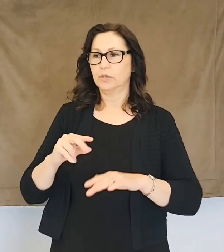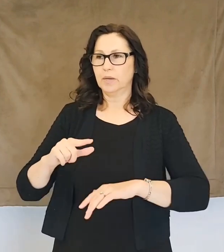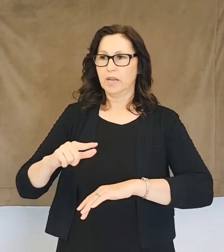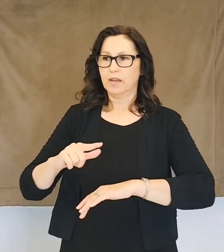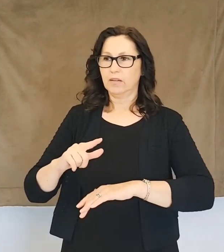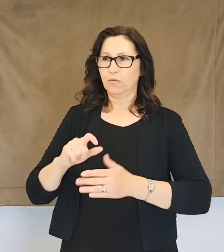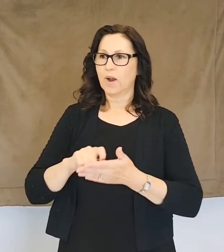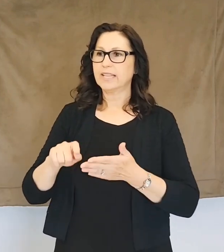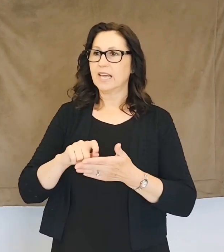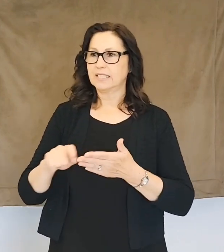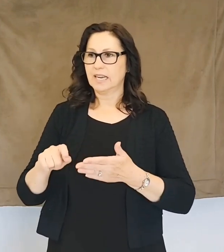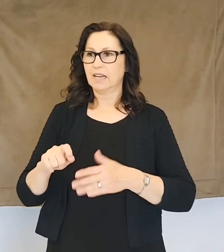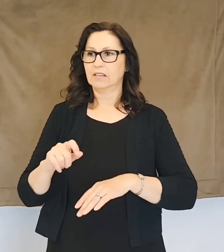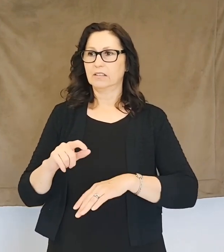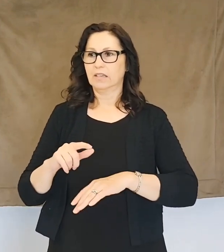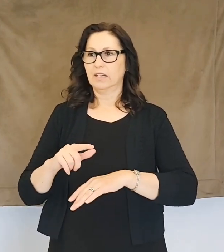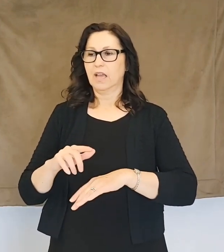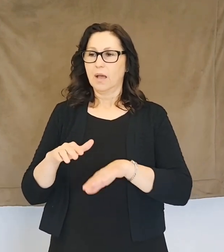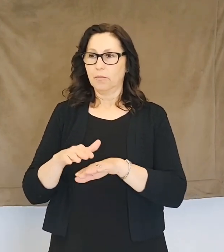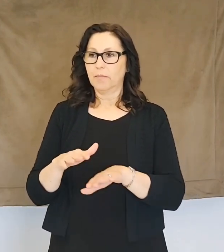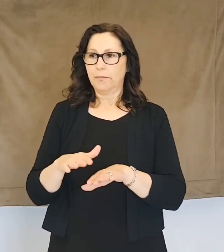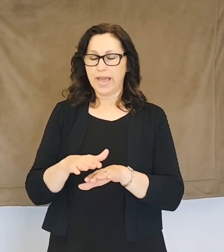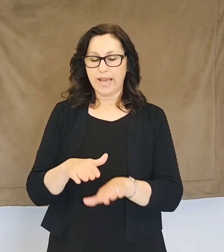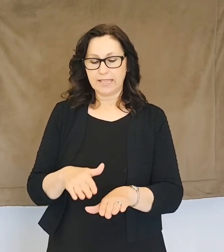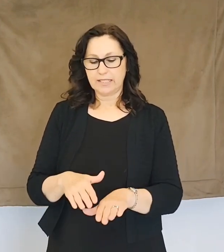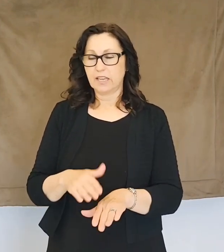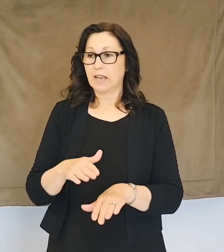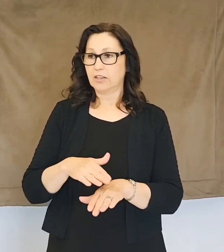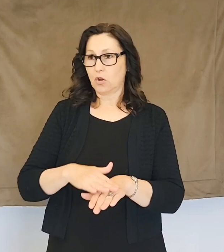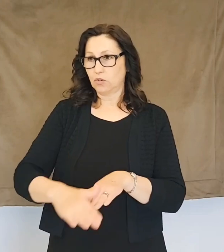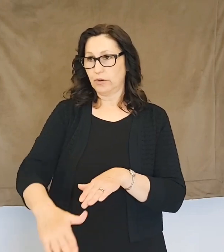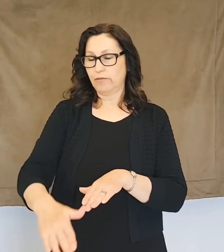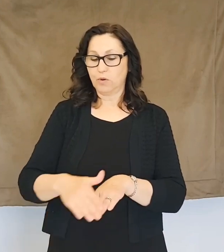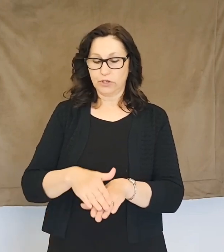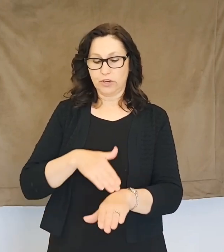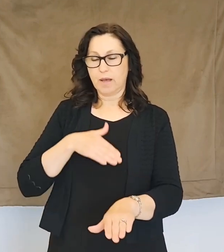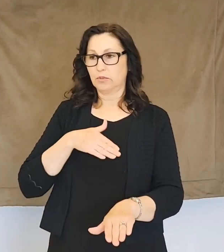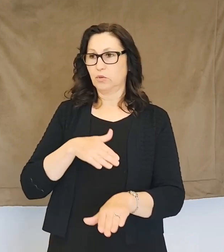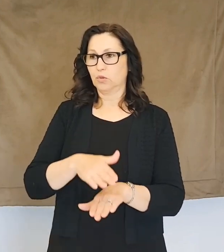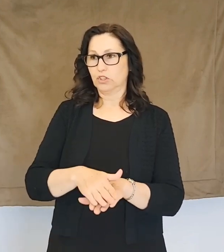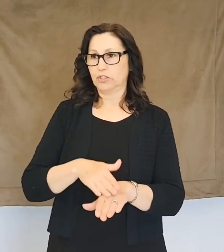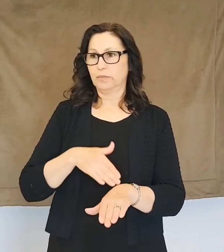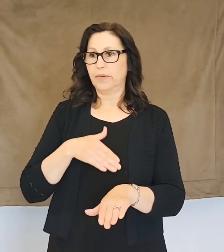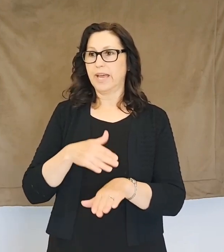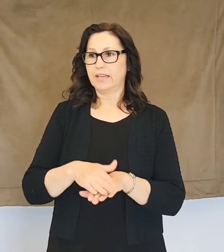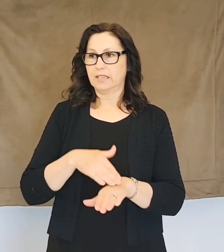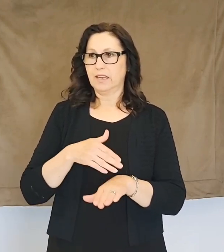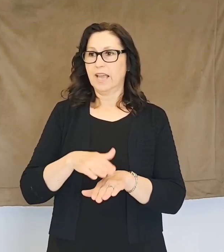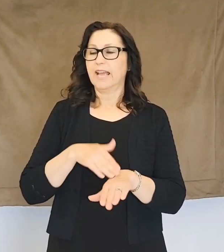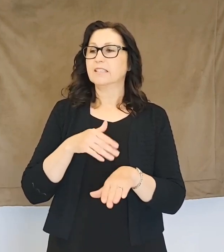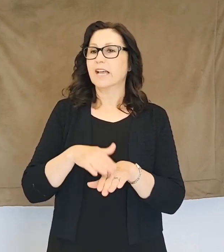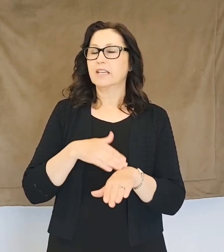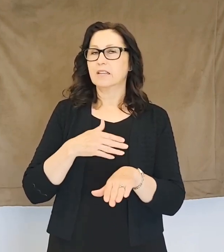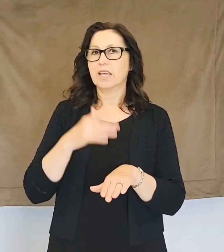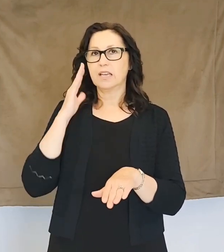YouTube. Write that down. But pets, and don't do it forward, you come towards you, pet. It's like, think